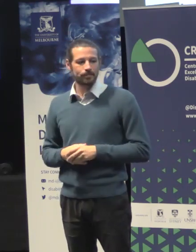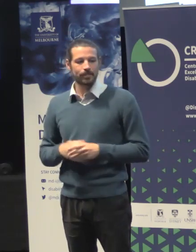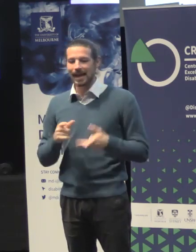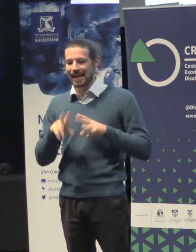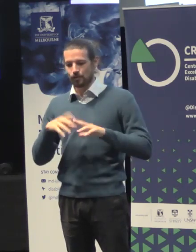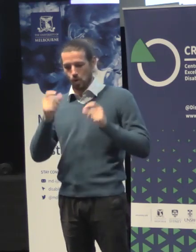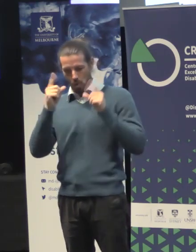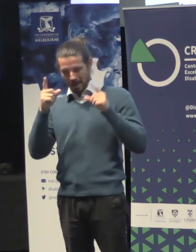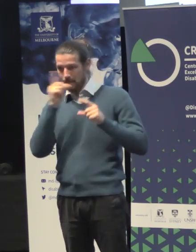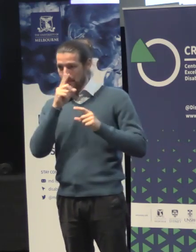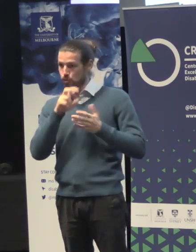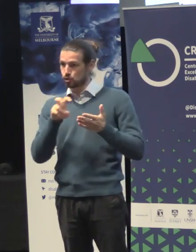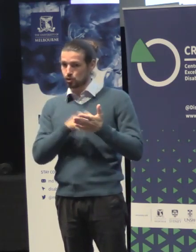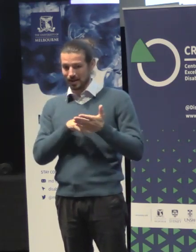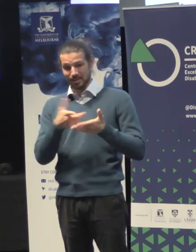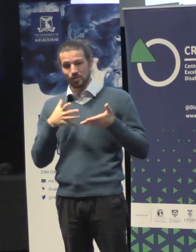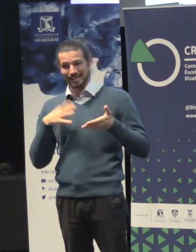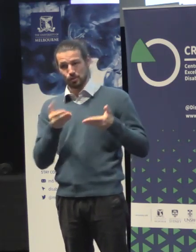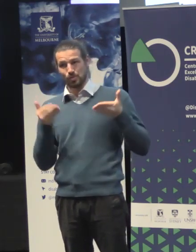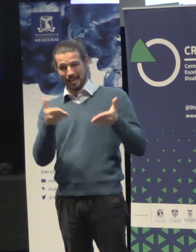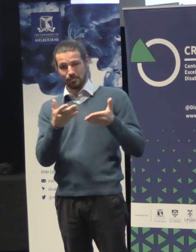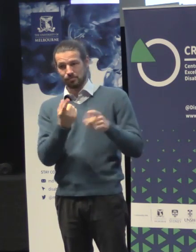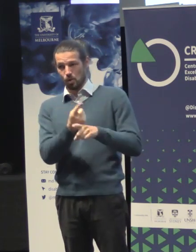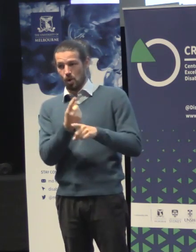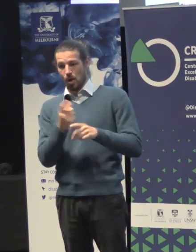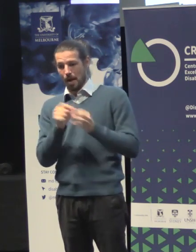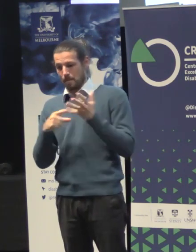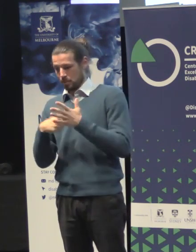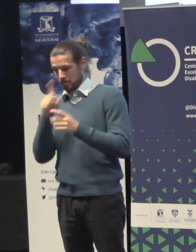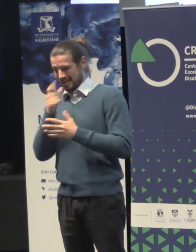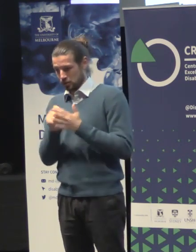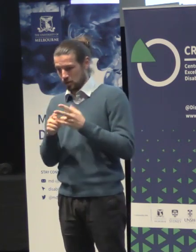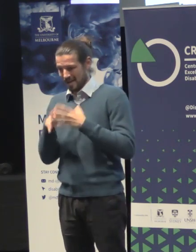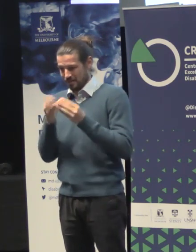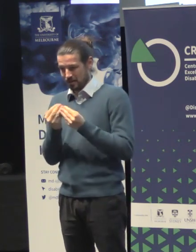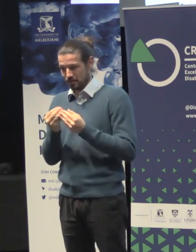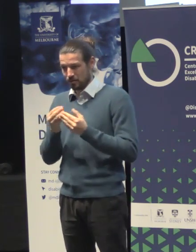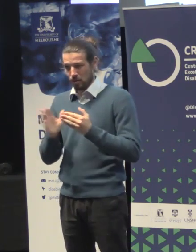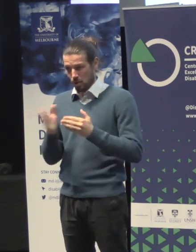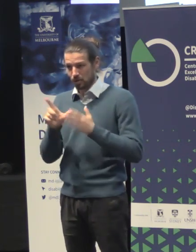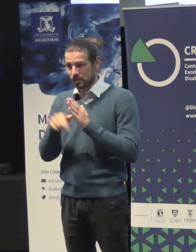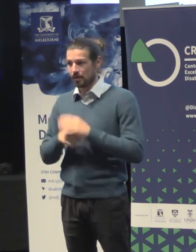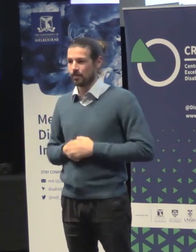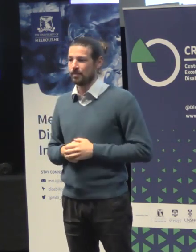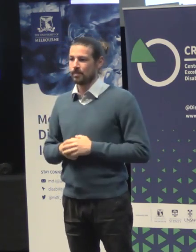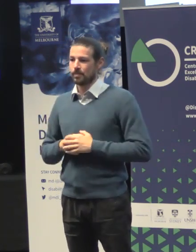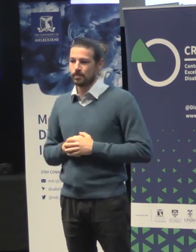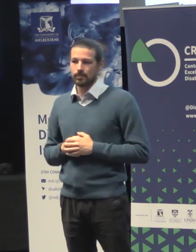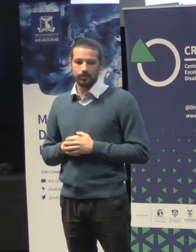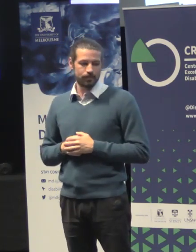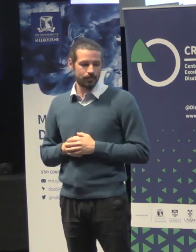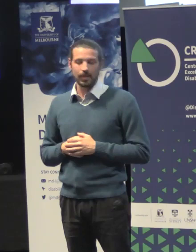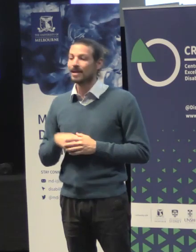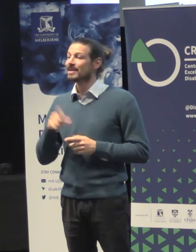with whatever, you have to let them say something about it, but they have to know that you can't do it all the time. So you might think it's not reciprocal, but actually sometimes